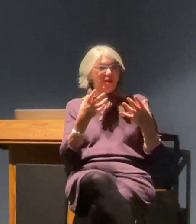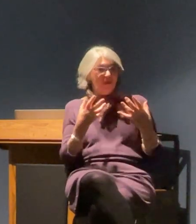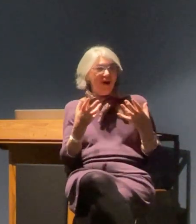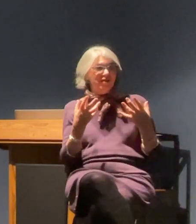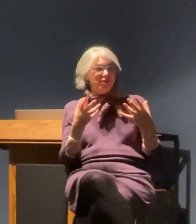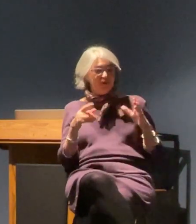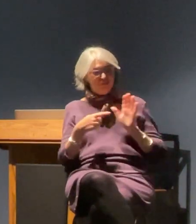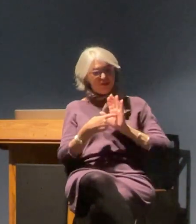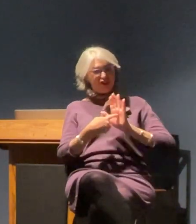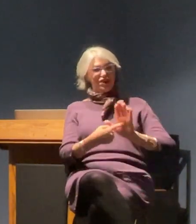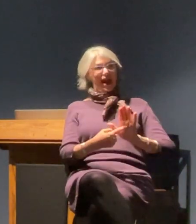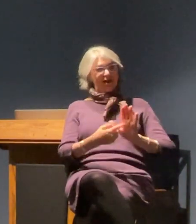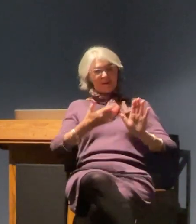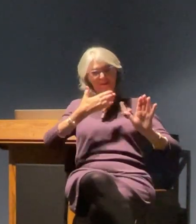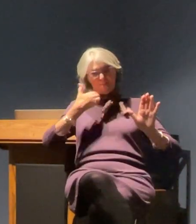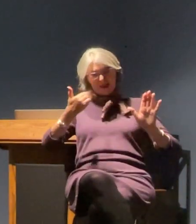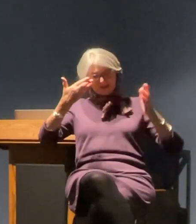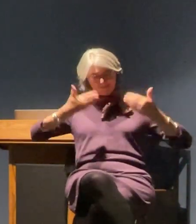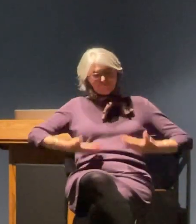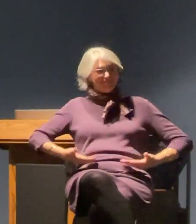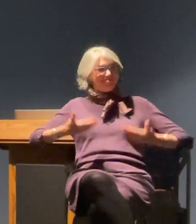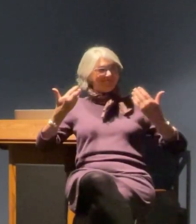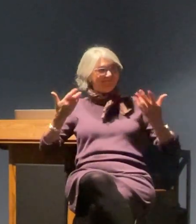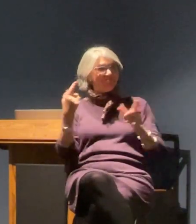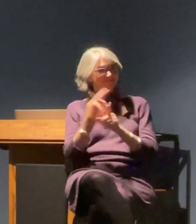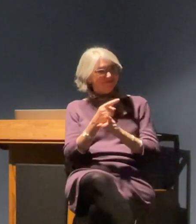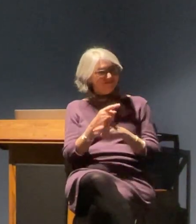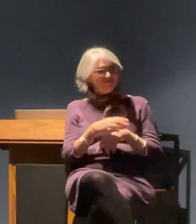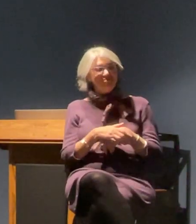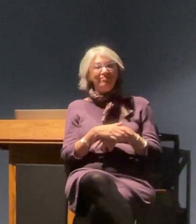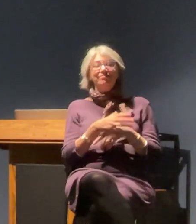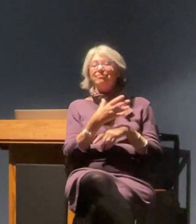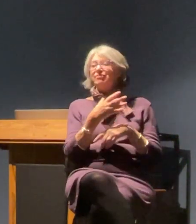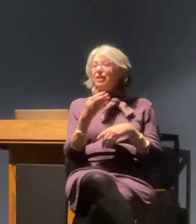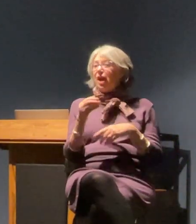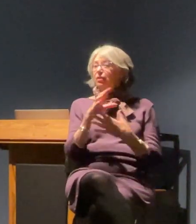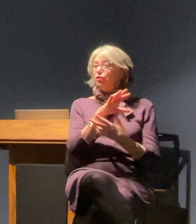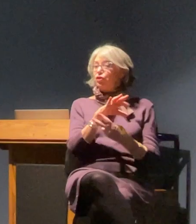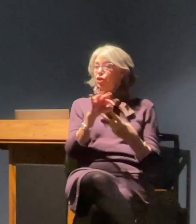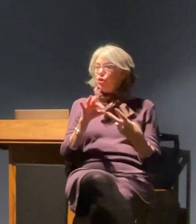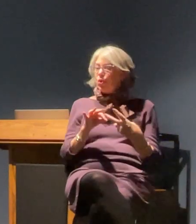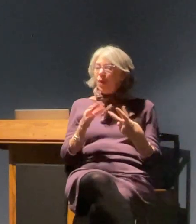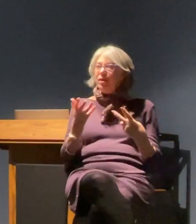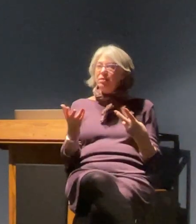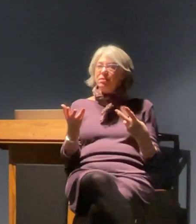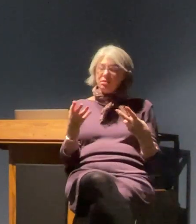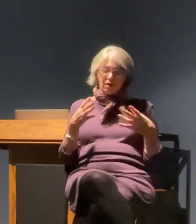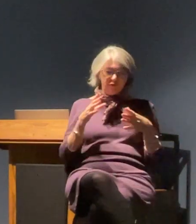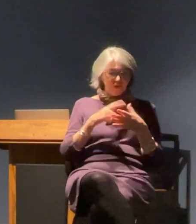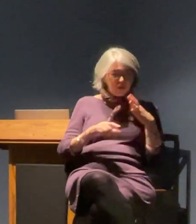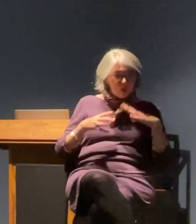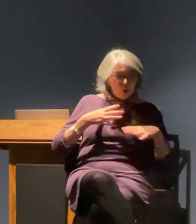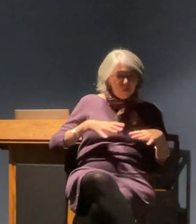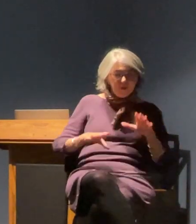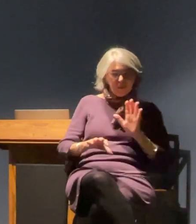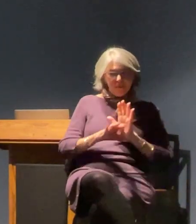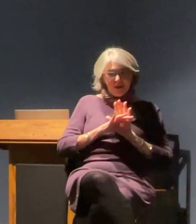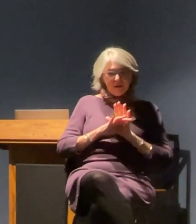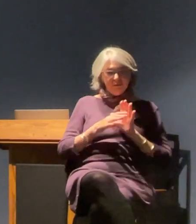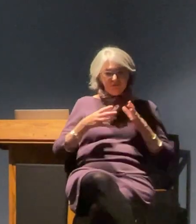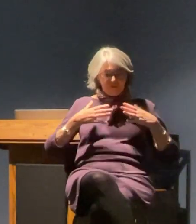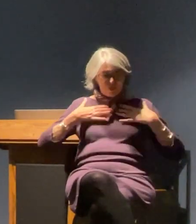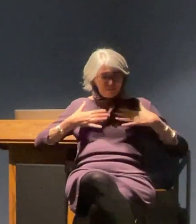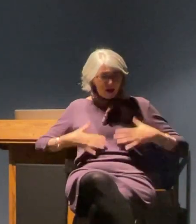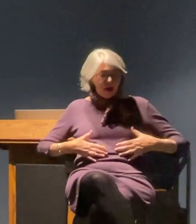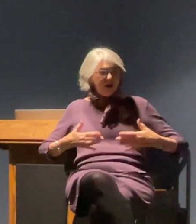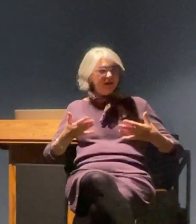to project the best version of themselves, right? And the choices of the articles of clothing that we put on our body